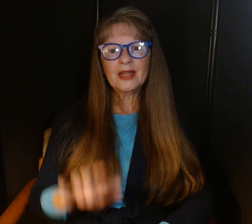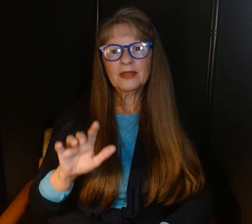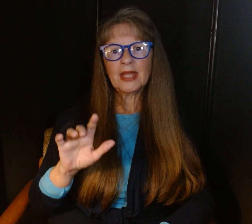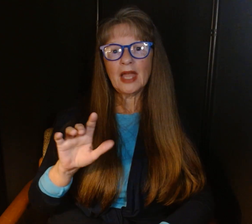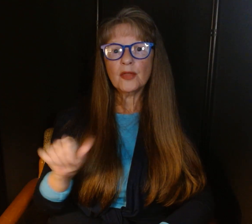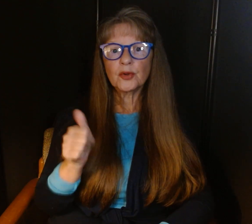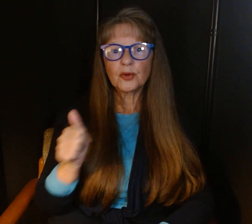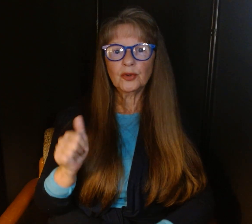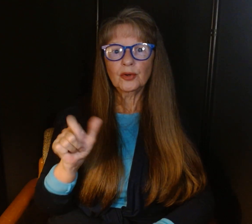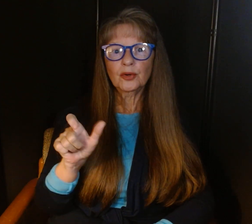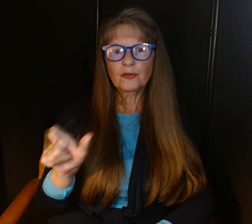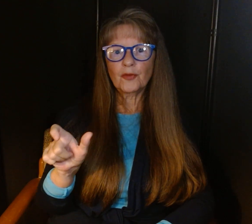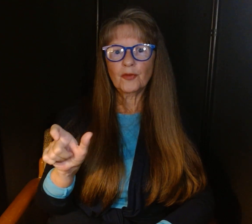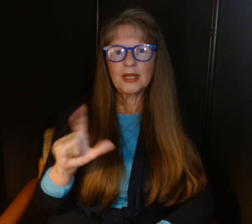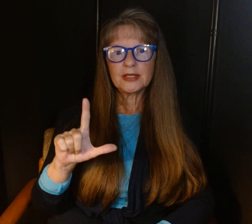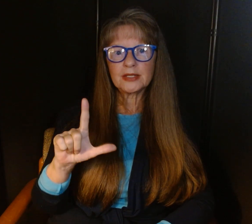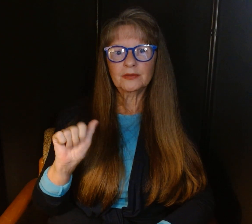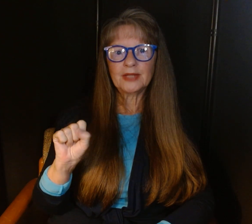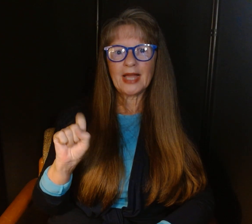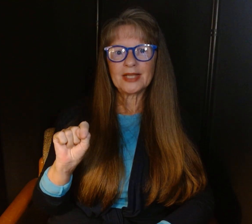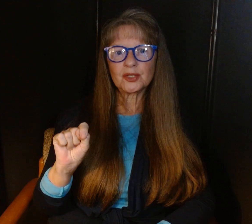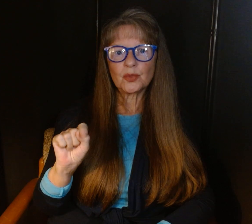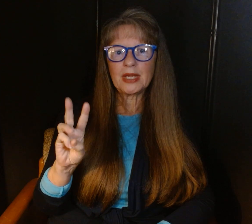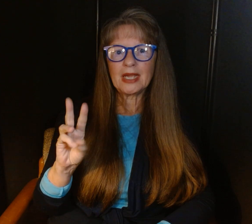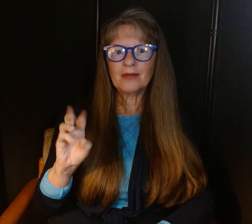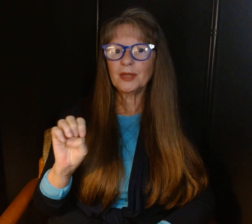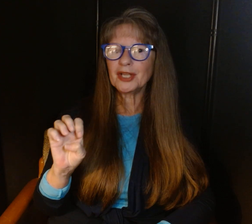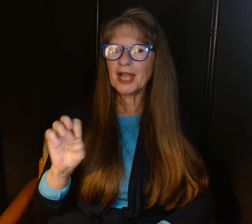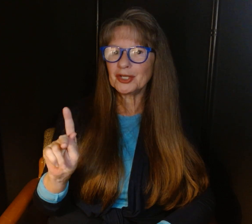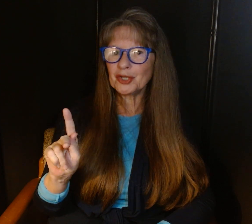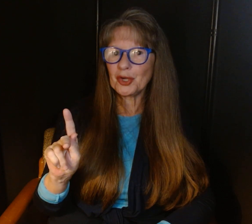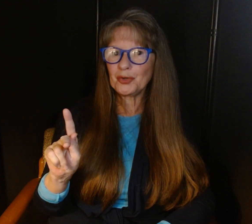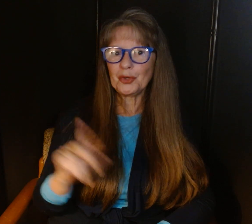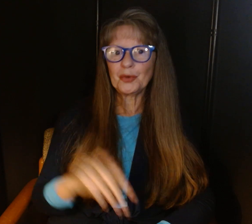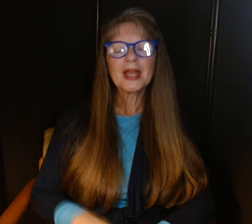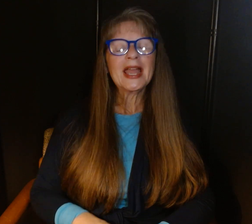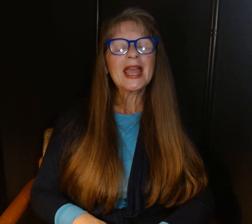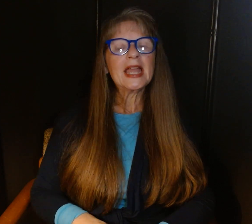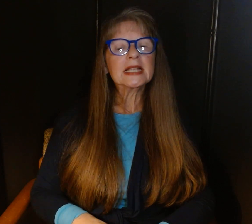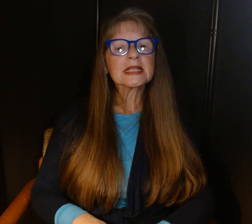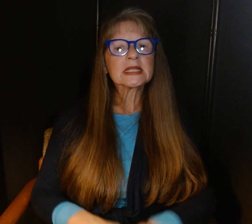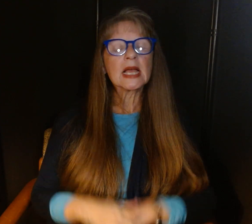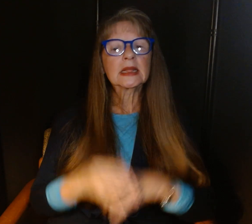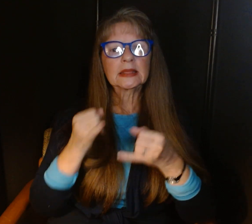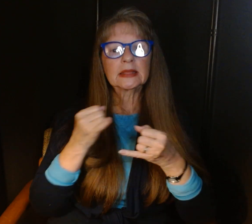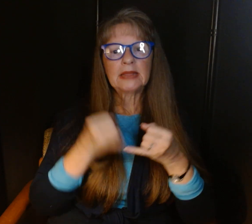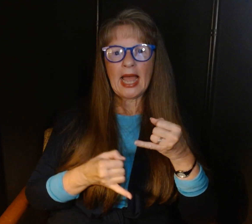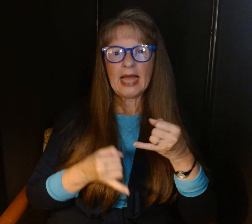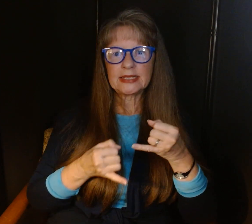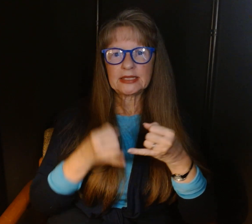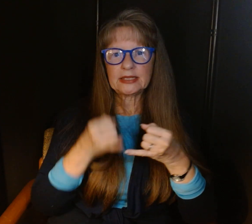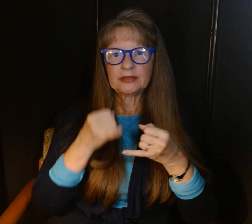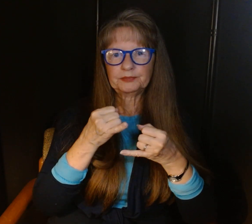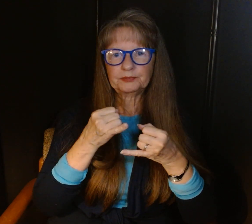the other phrase of last week, I've already kind of shown you. It's last.